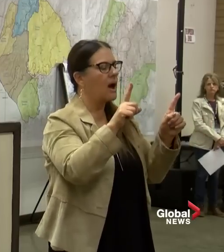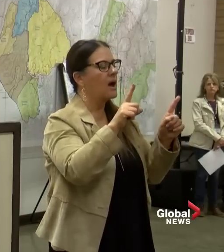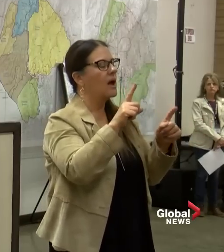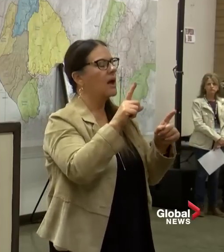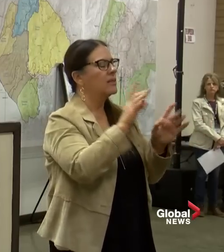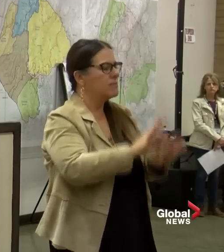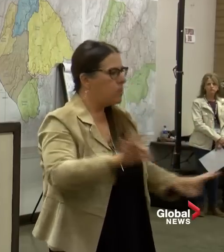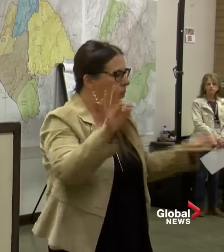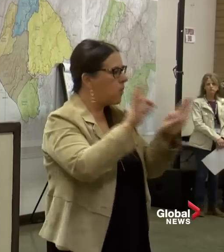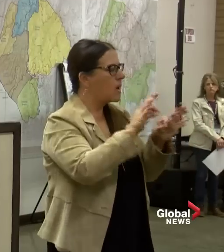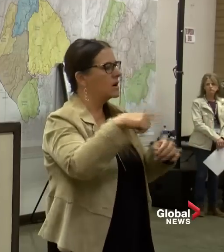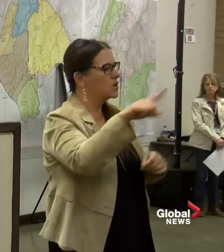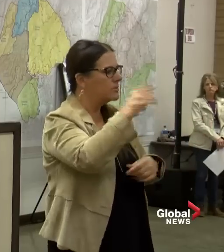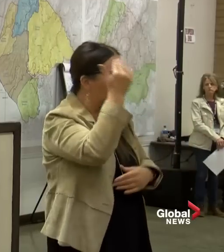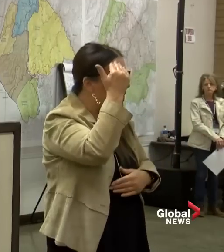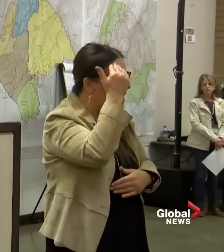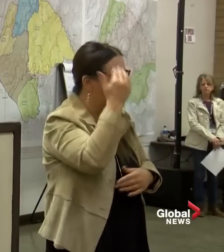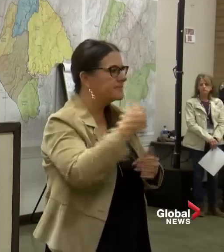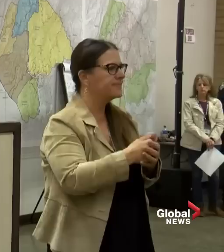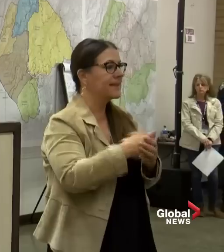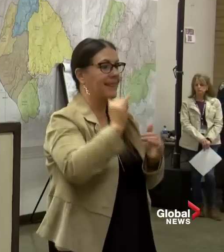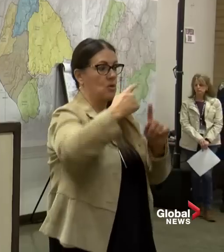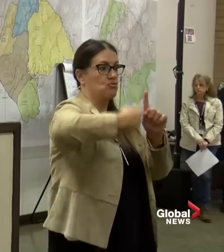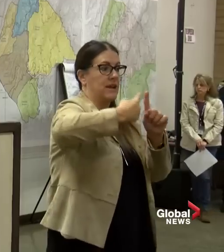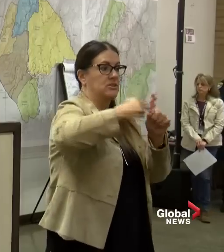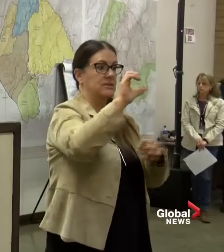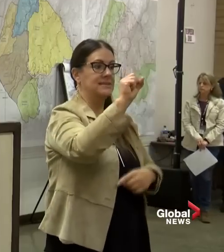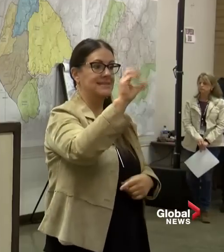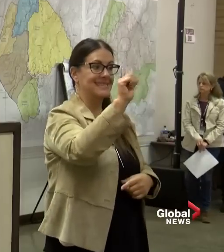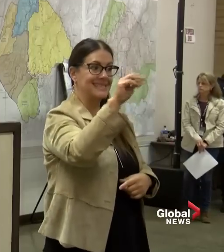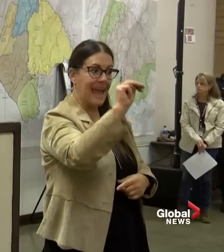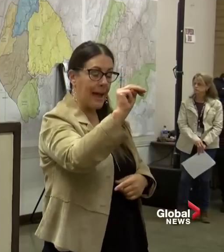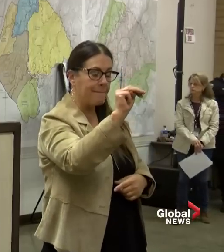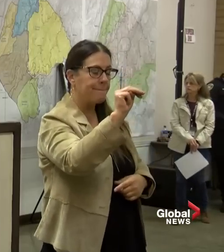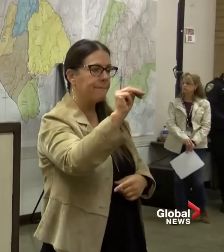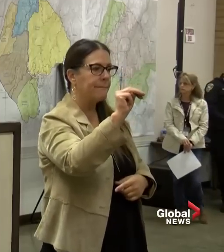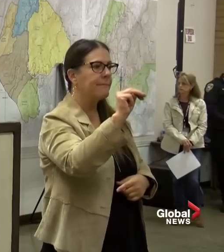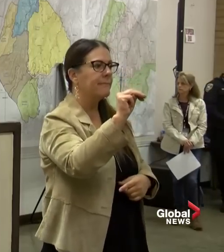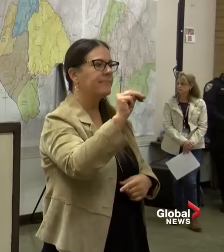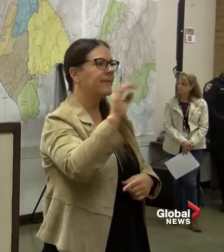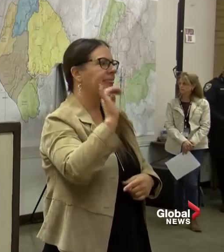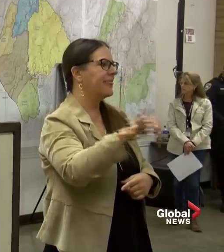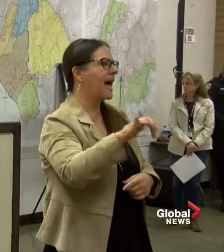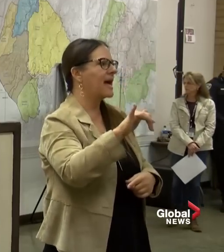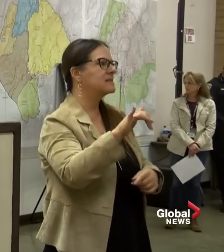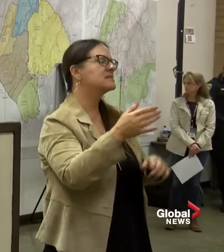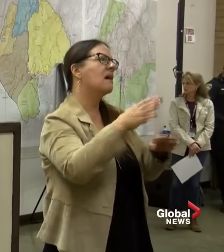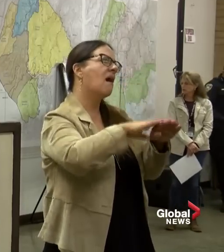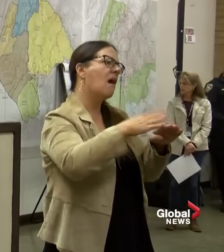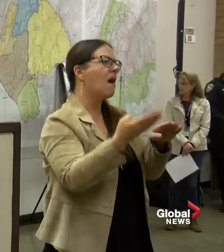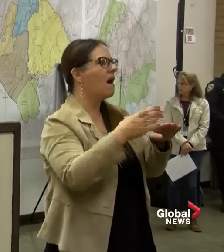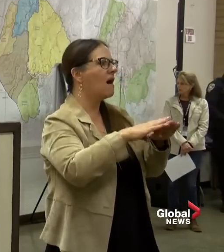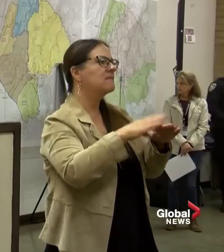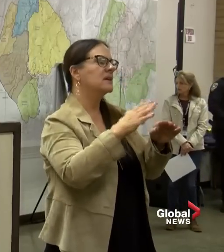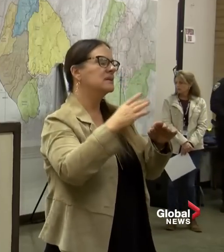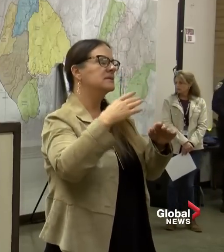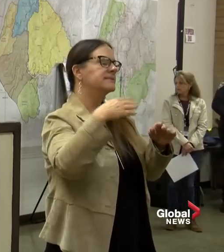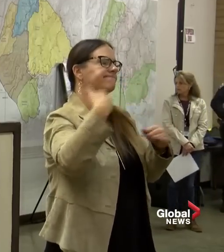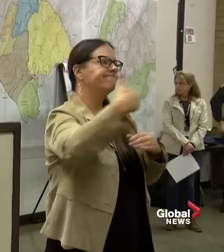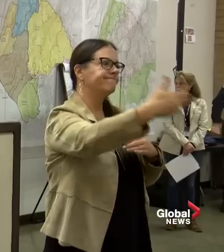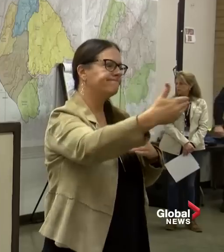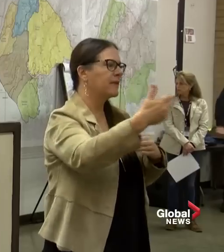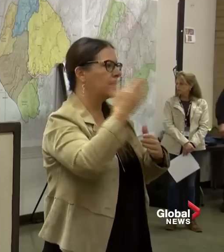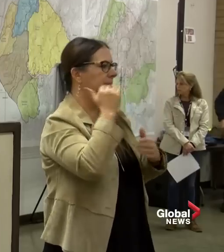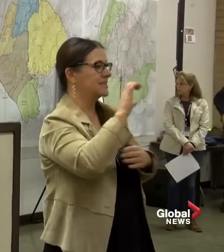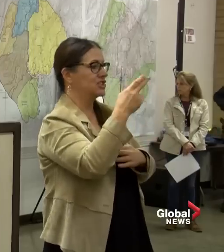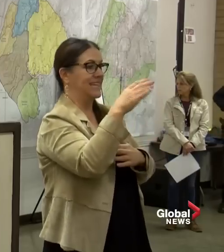in this time. Rental scams. Rental scams have gone on and off, particularly in Chico, a high